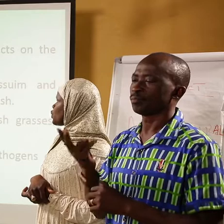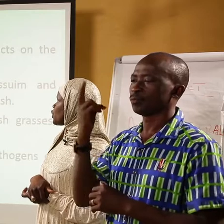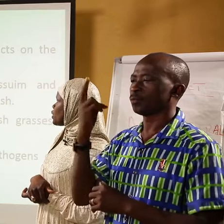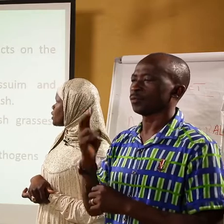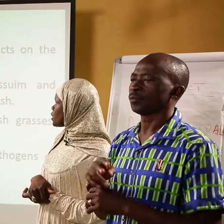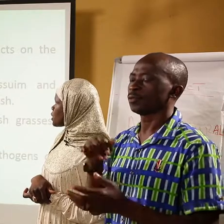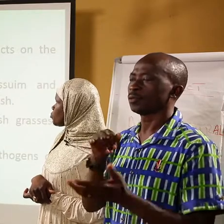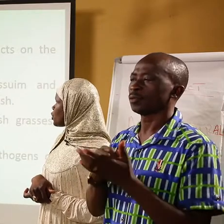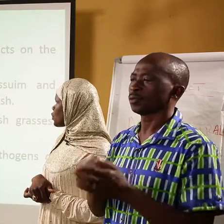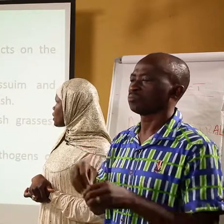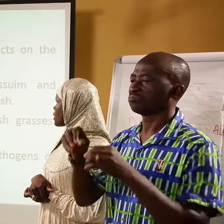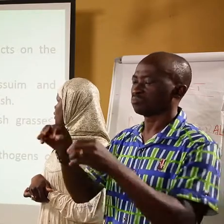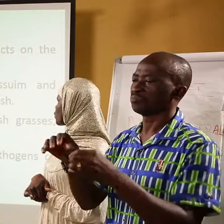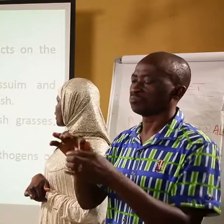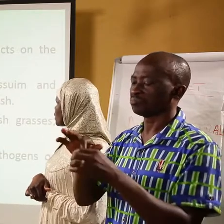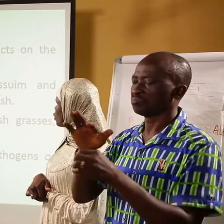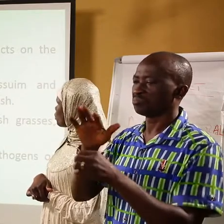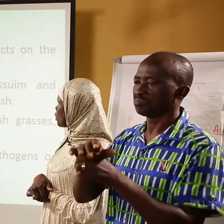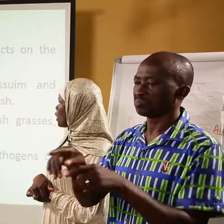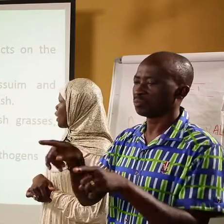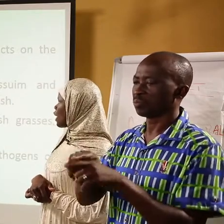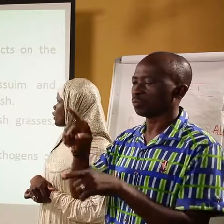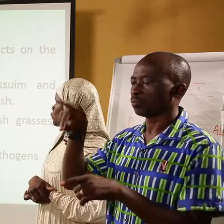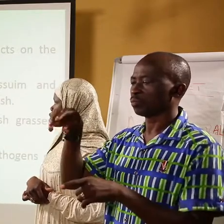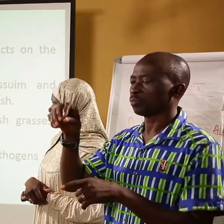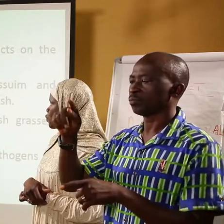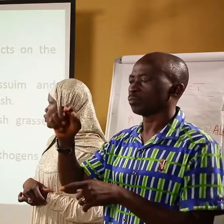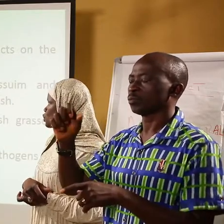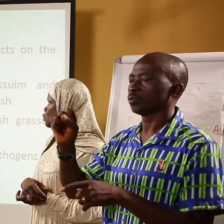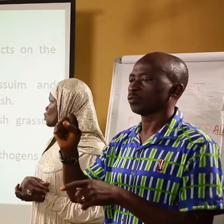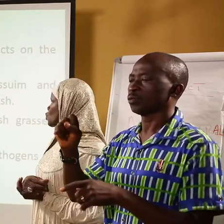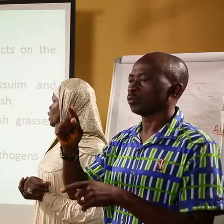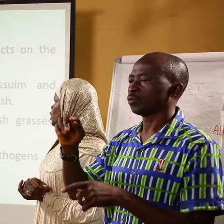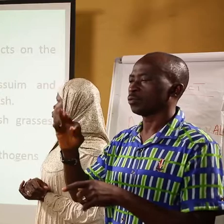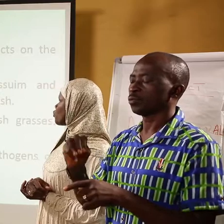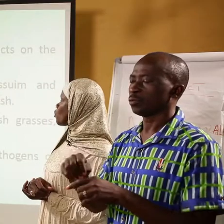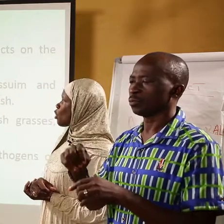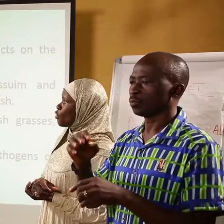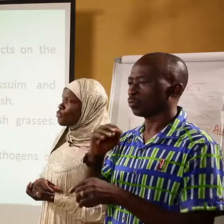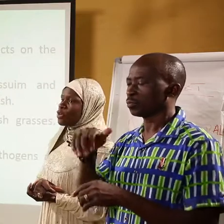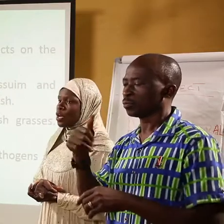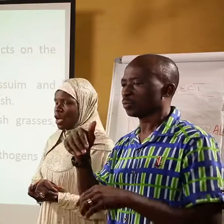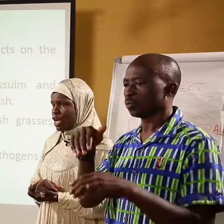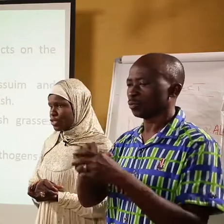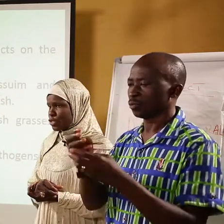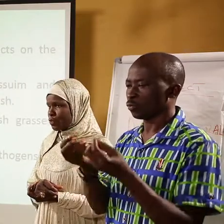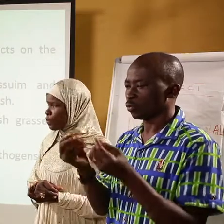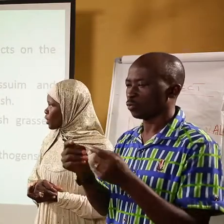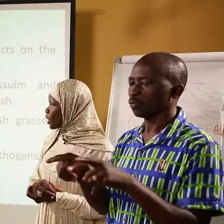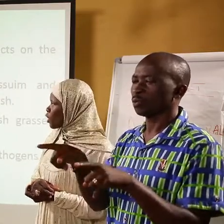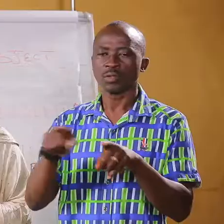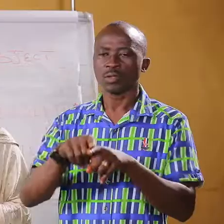Secondly, it releases minerals like potassium and phosphorus to the soil in form of